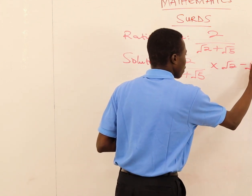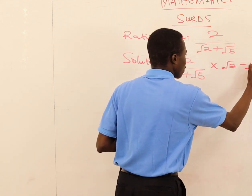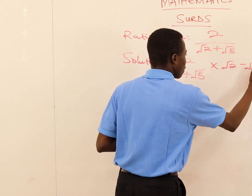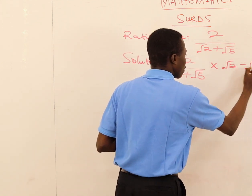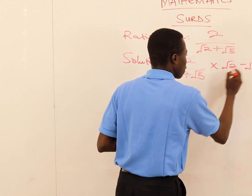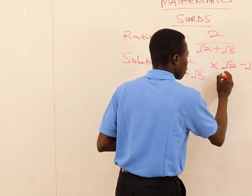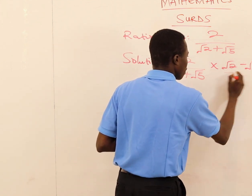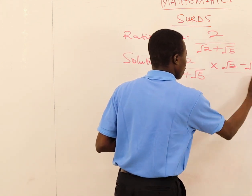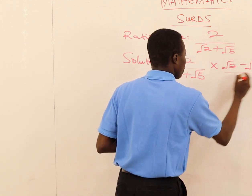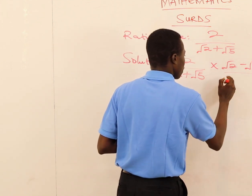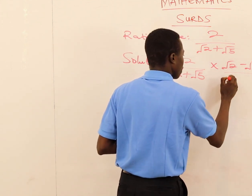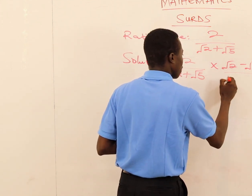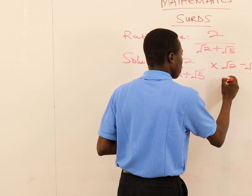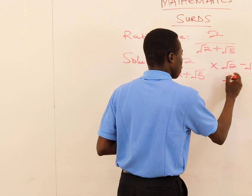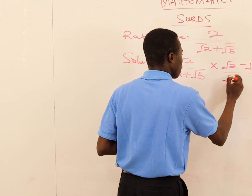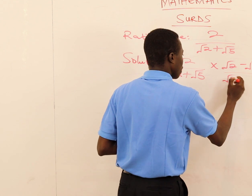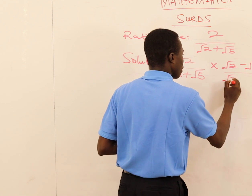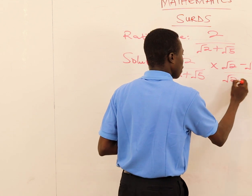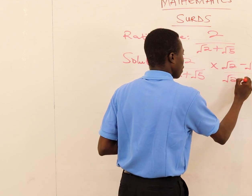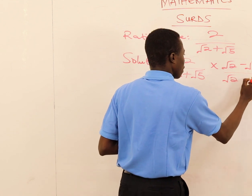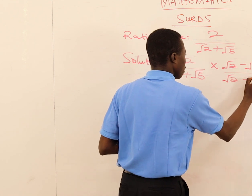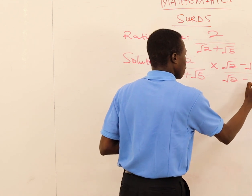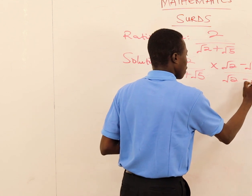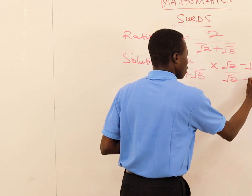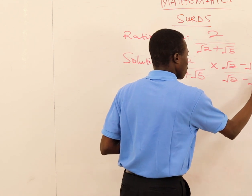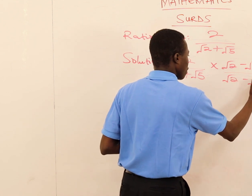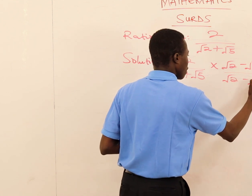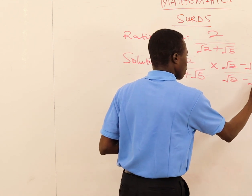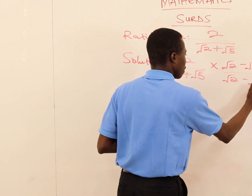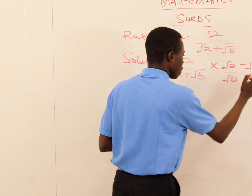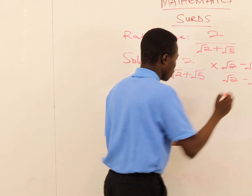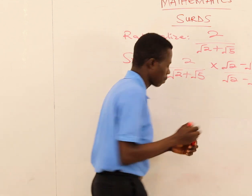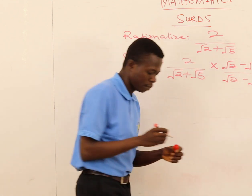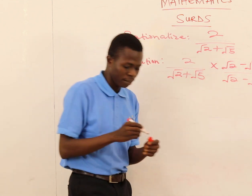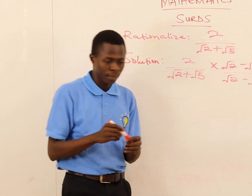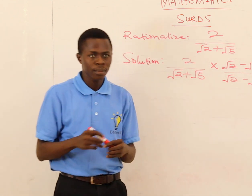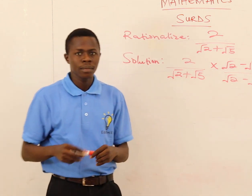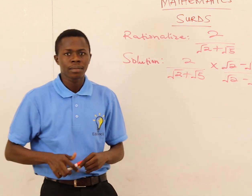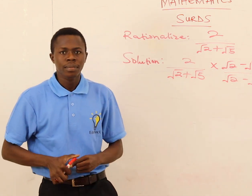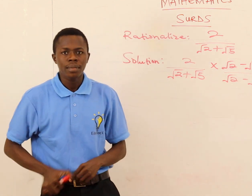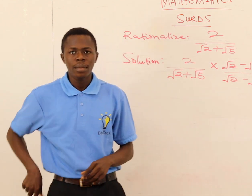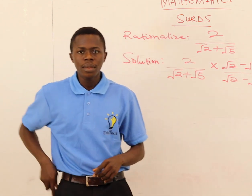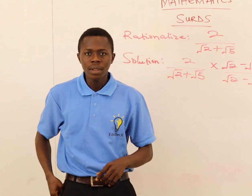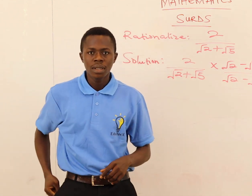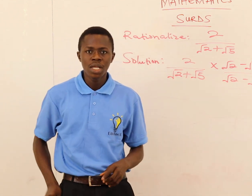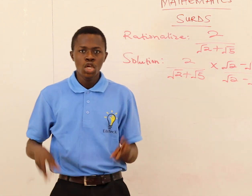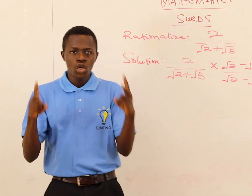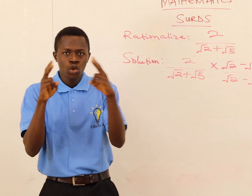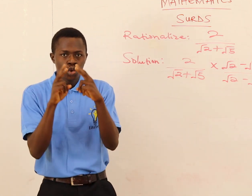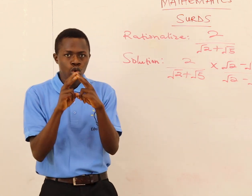So we are going to multiply it by square root of 2 minus square root of 5 divided by square root of 2 minus square root